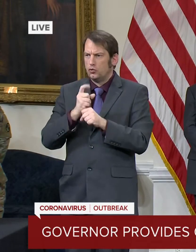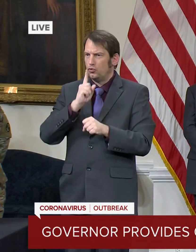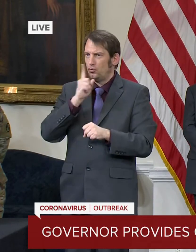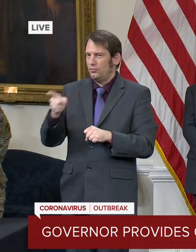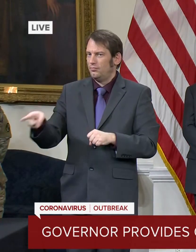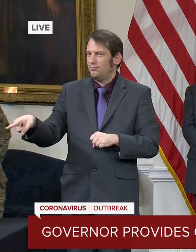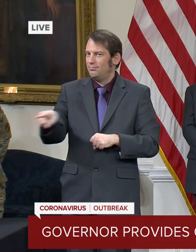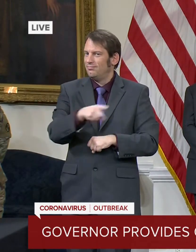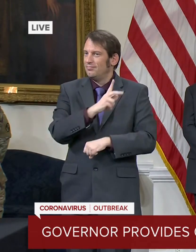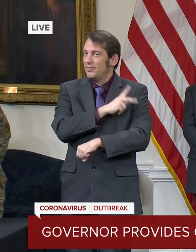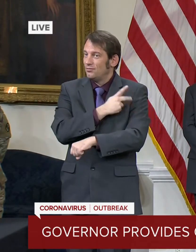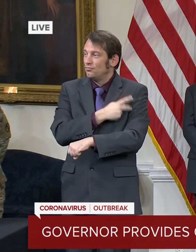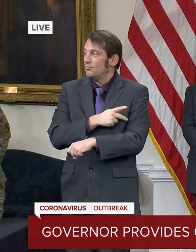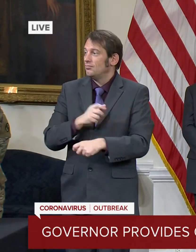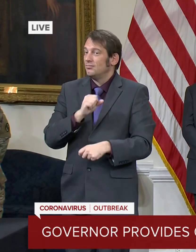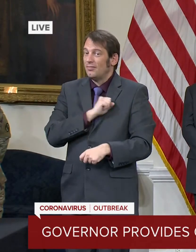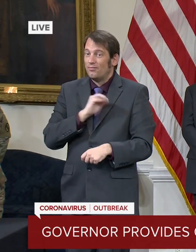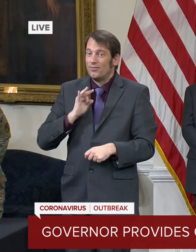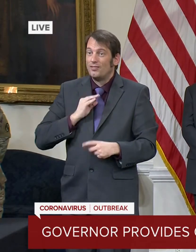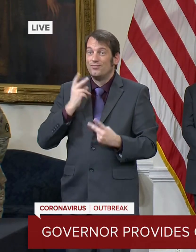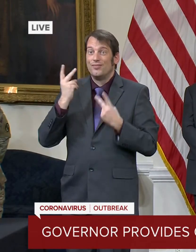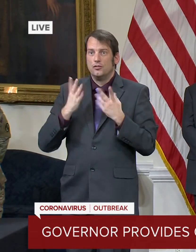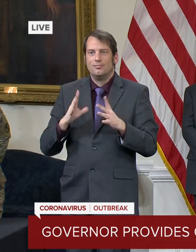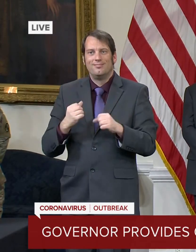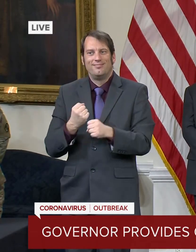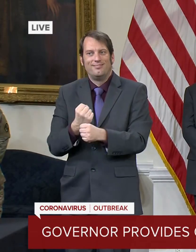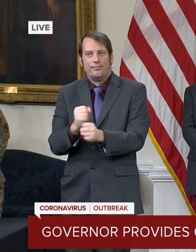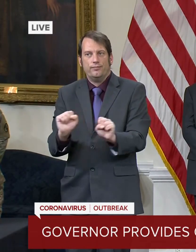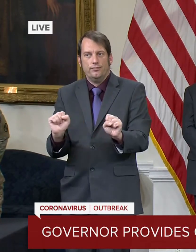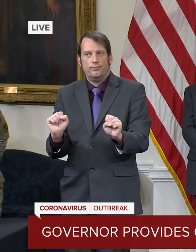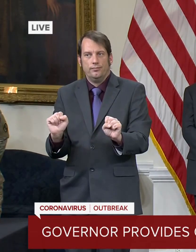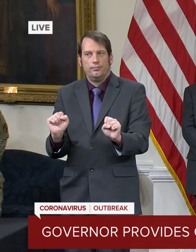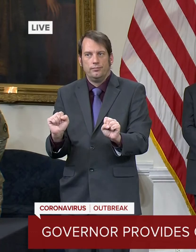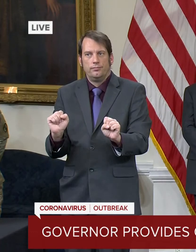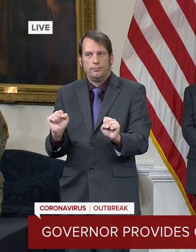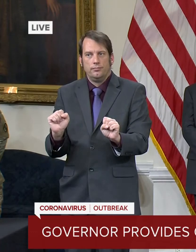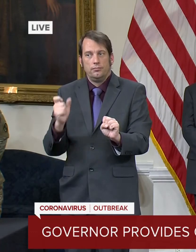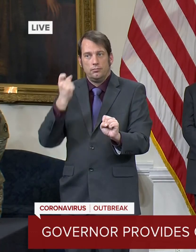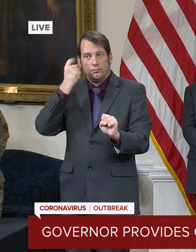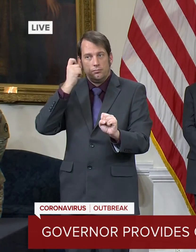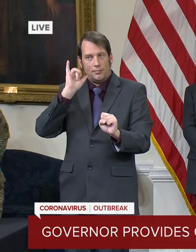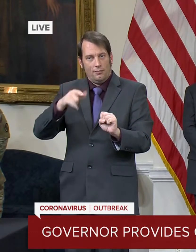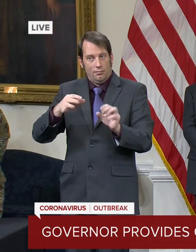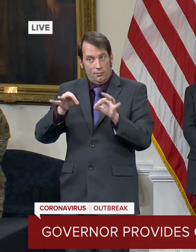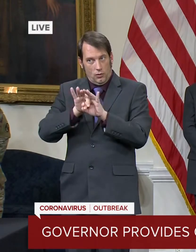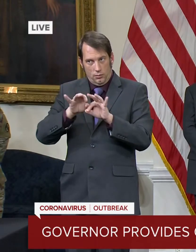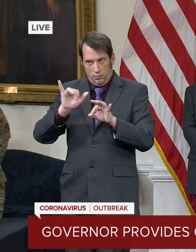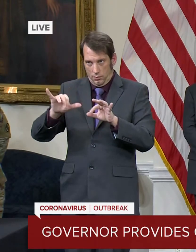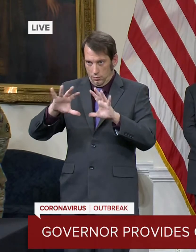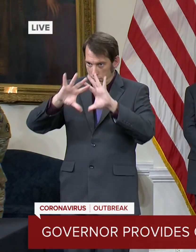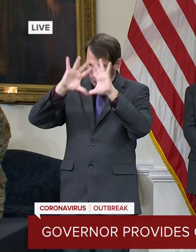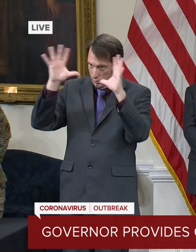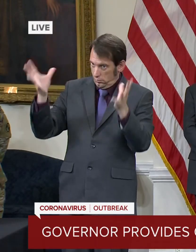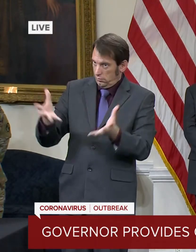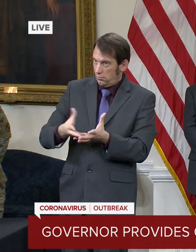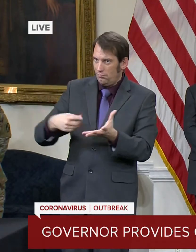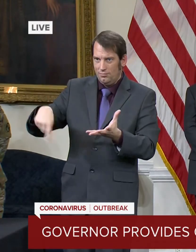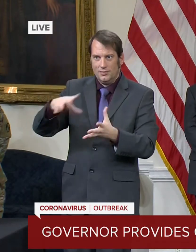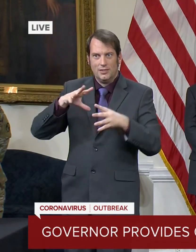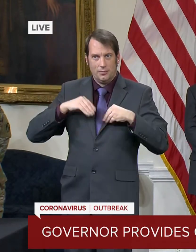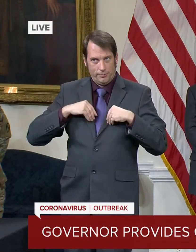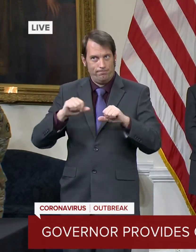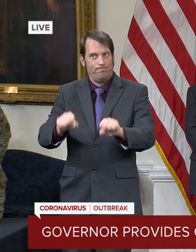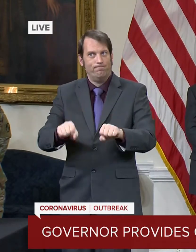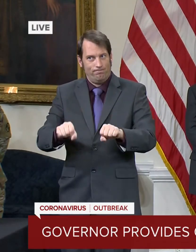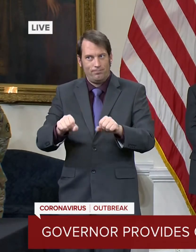staff, and visitors while embracing a holistic approach to a patient's healing. I'd like to